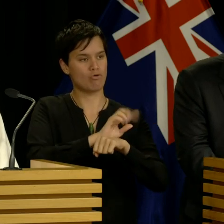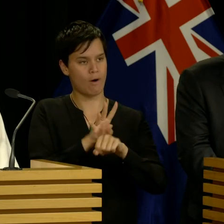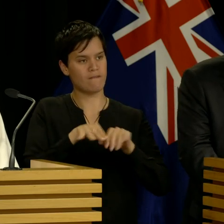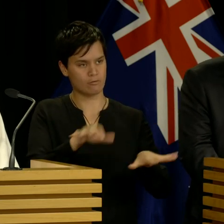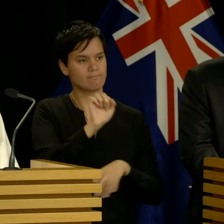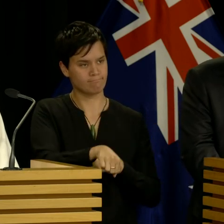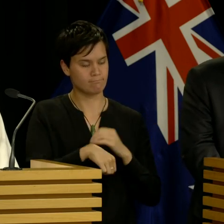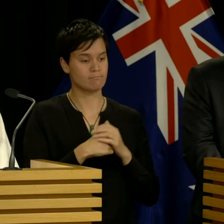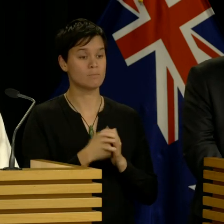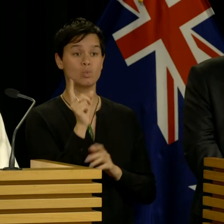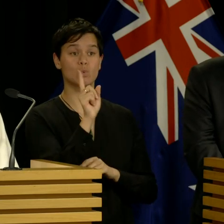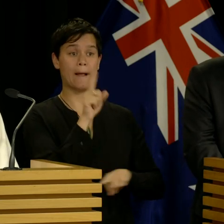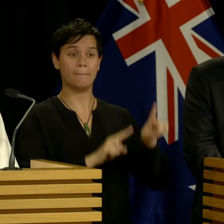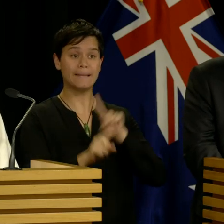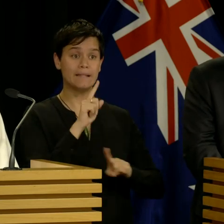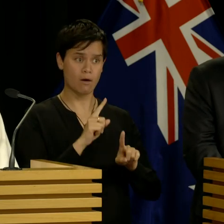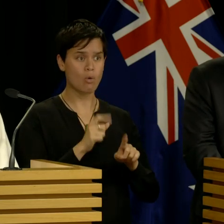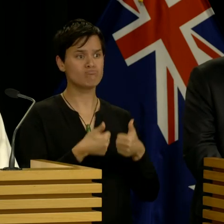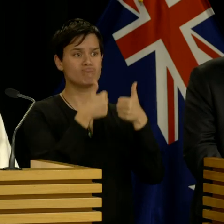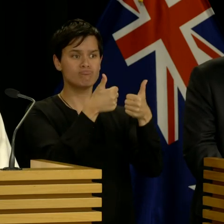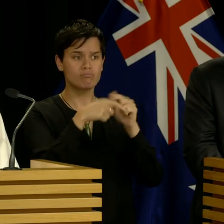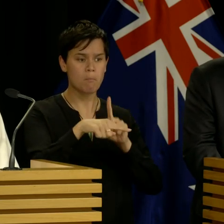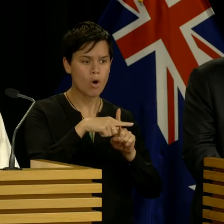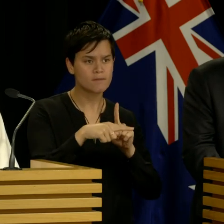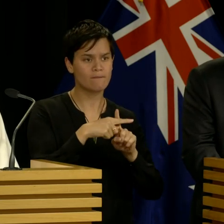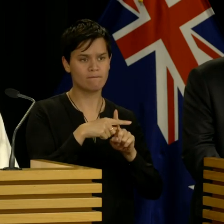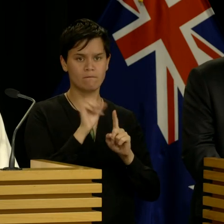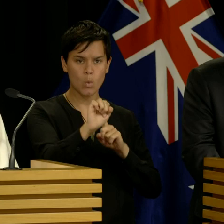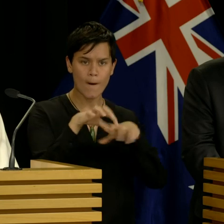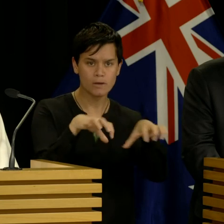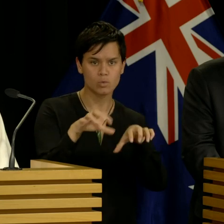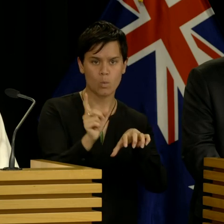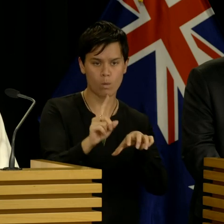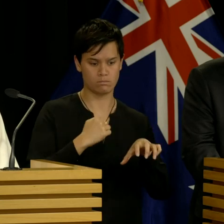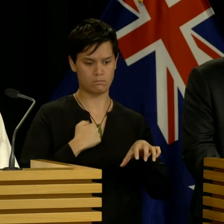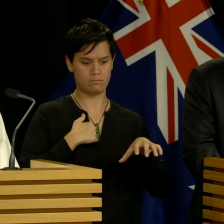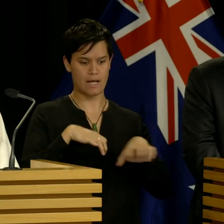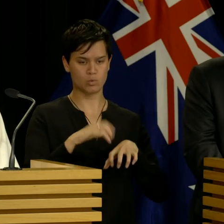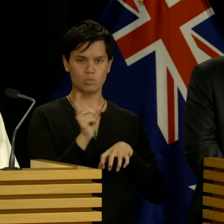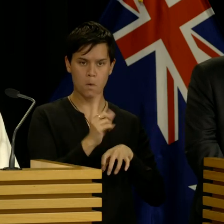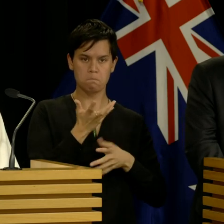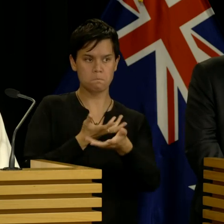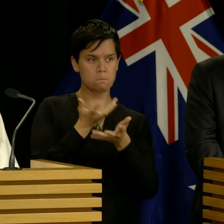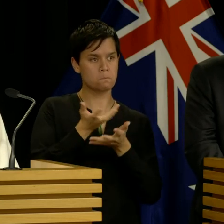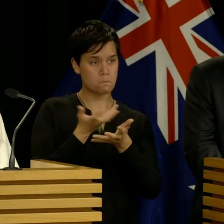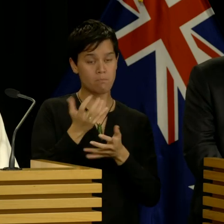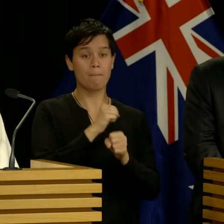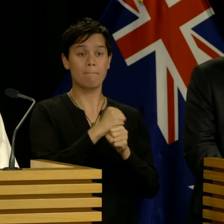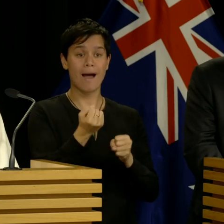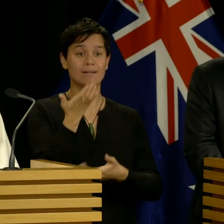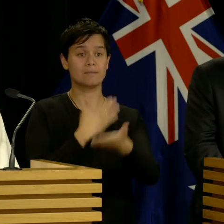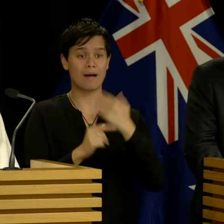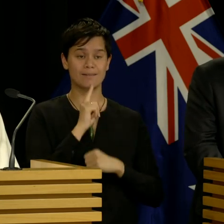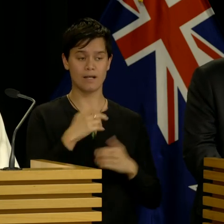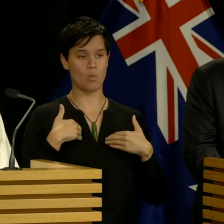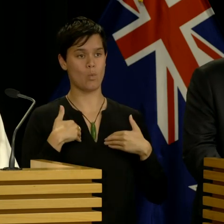was constructive and focused on the actions that both we and they are taking to respond to COVID-19. The banks reiterated that they are